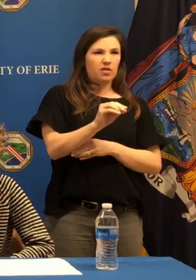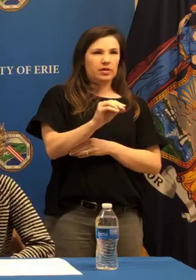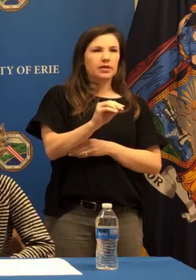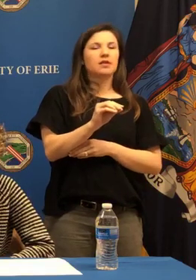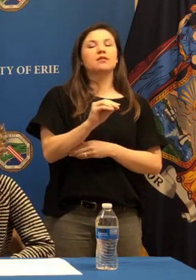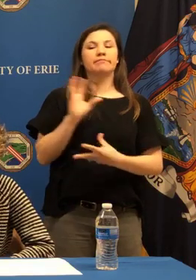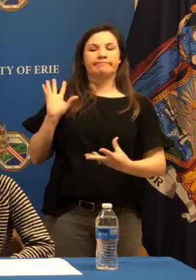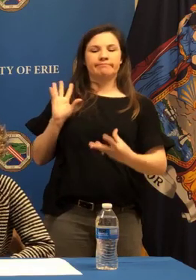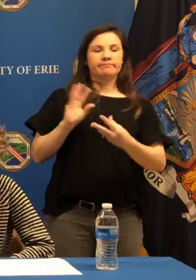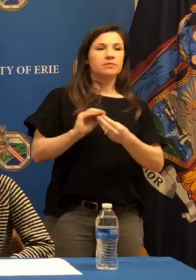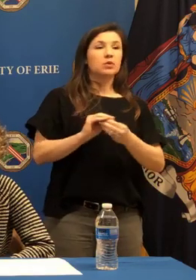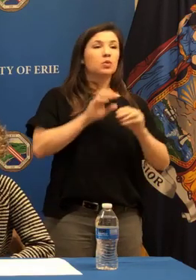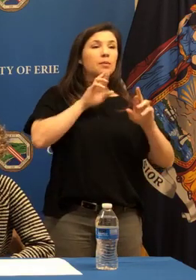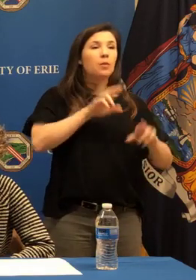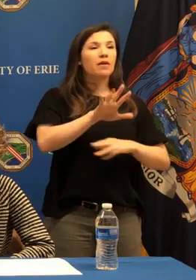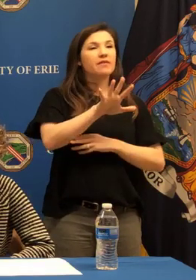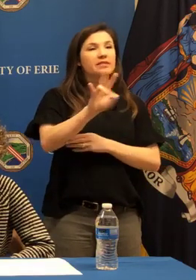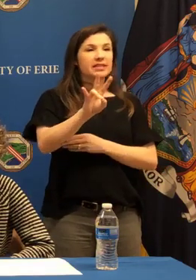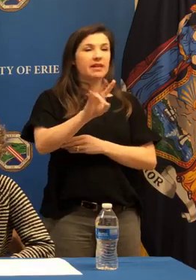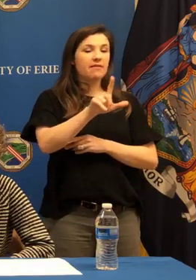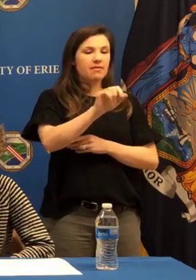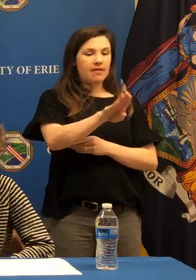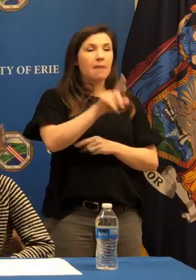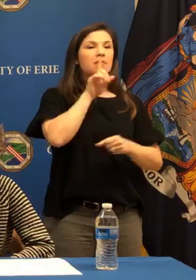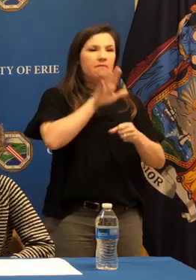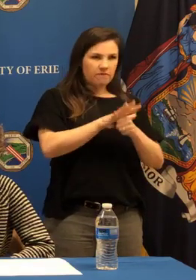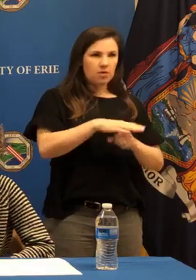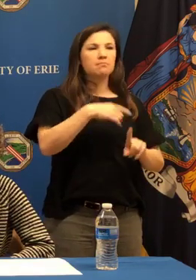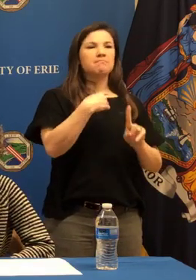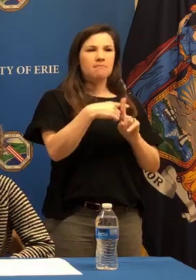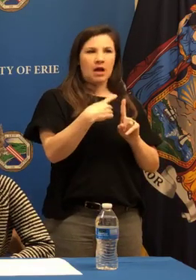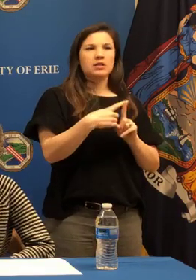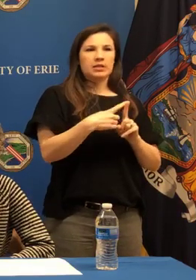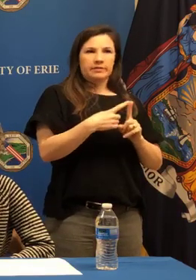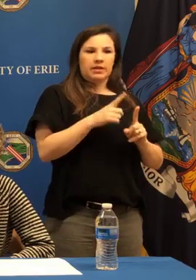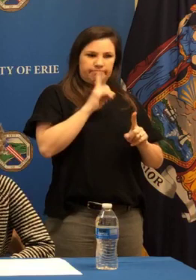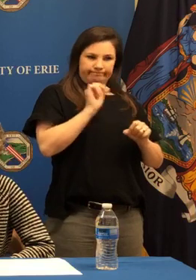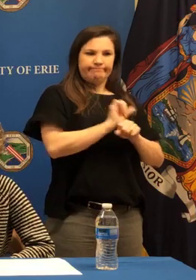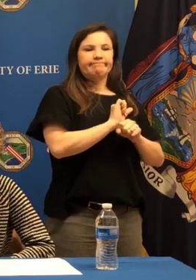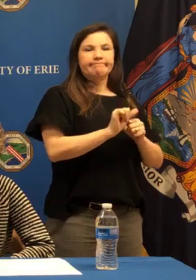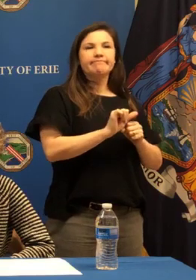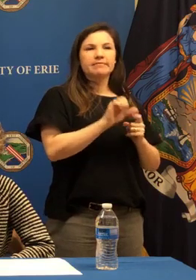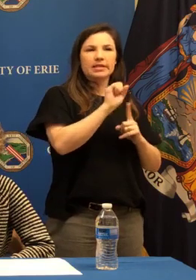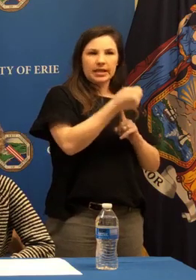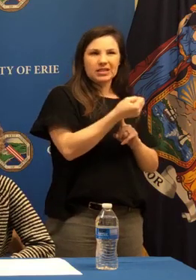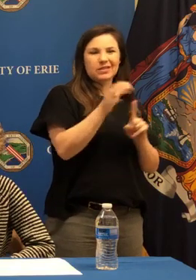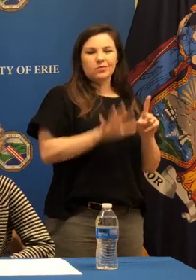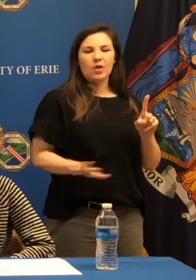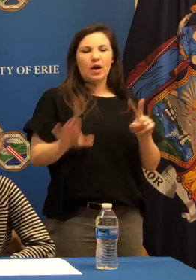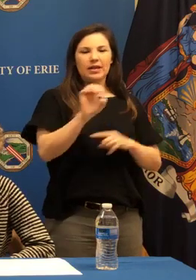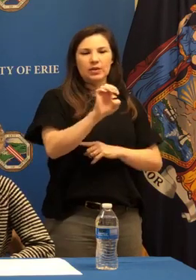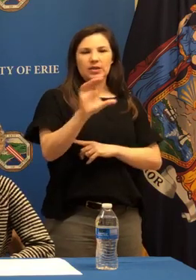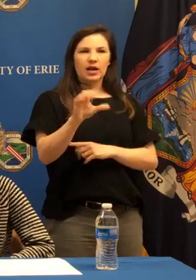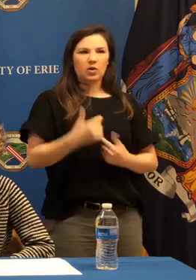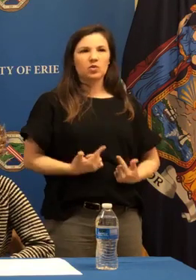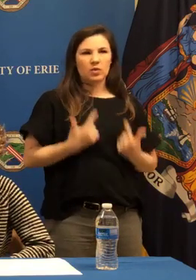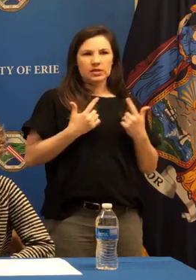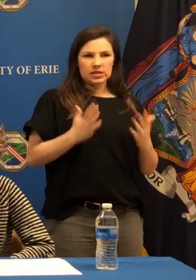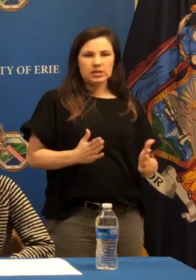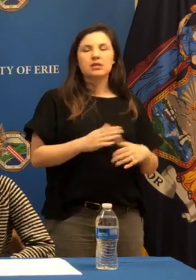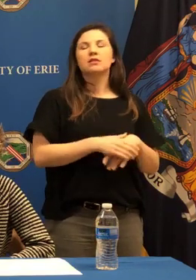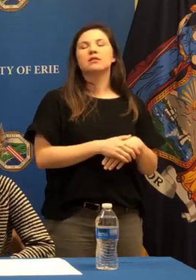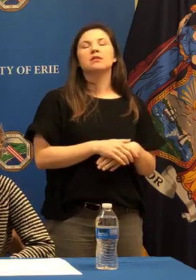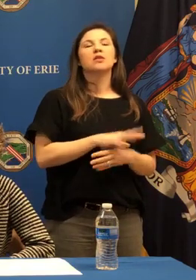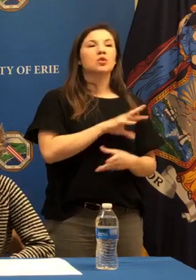a report of 57 laboratory confirmed positive cases among Erie County residents, and that's including all the